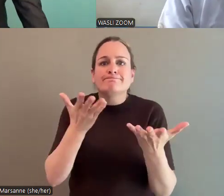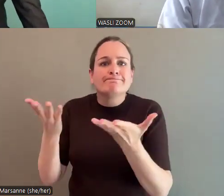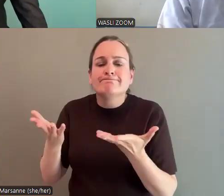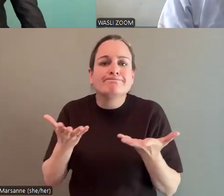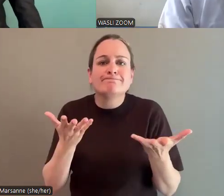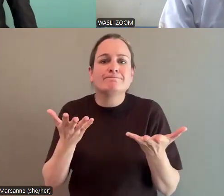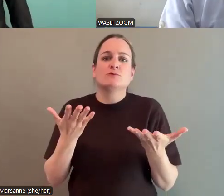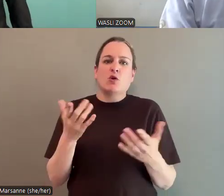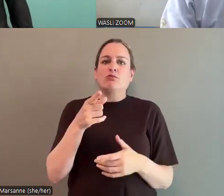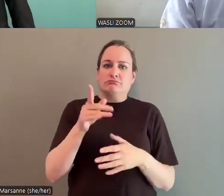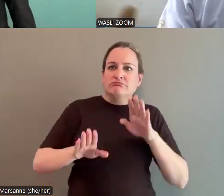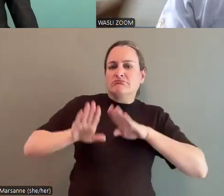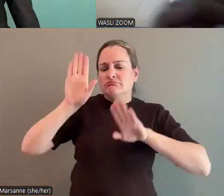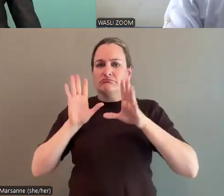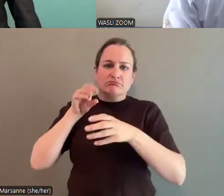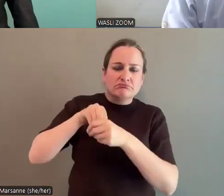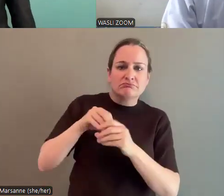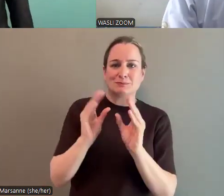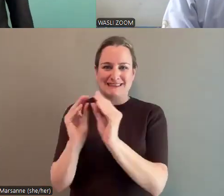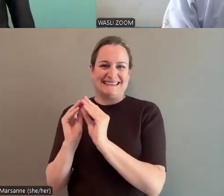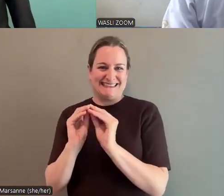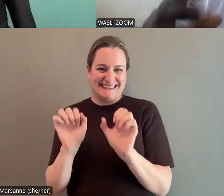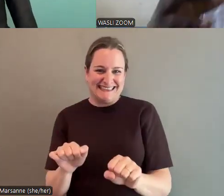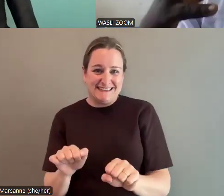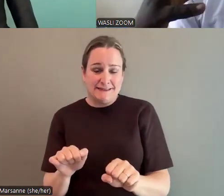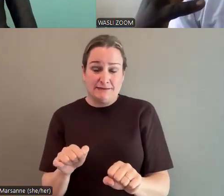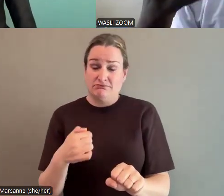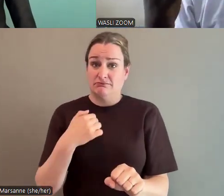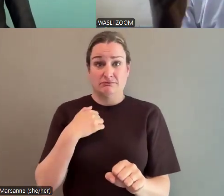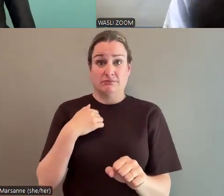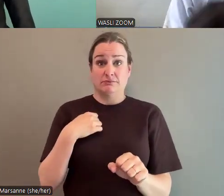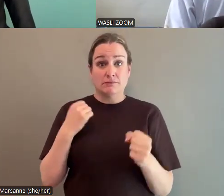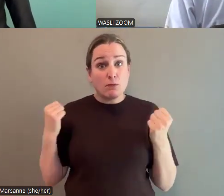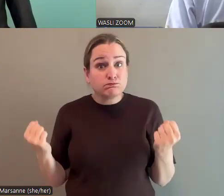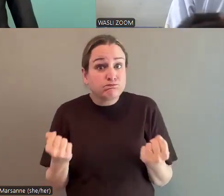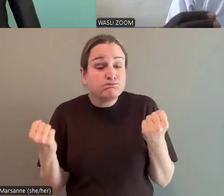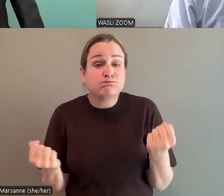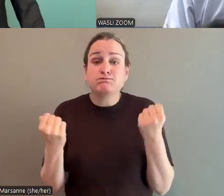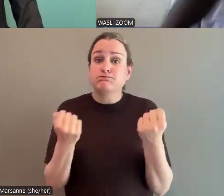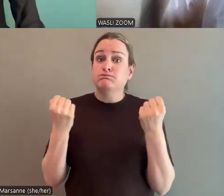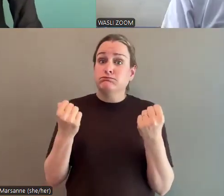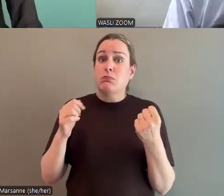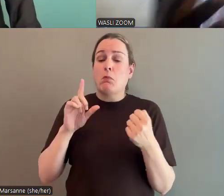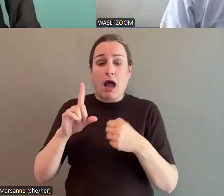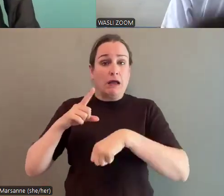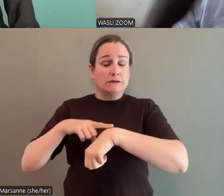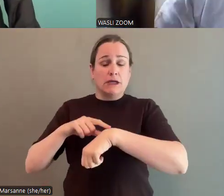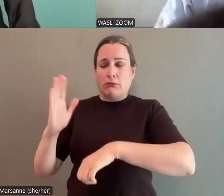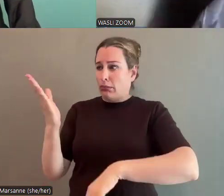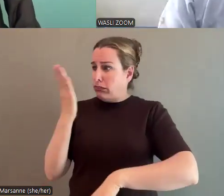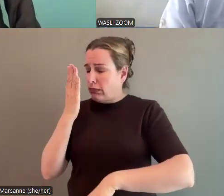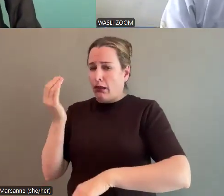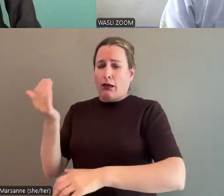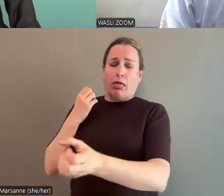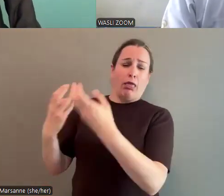ask questions. We got so overwhelmed when at the last minute we have a lot of